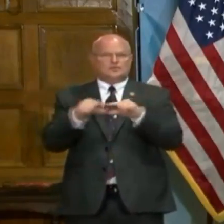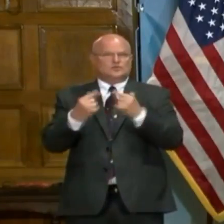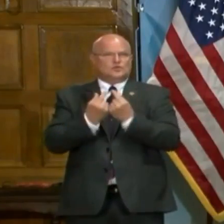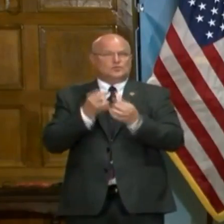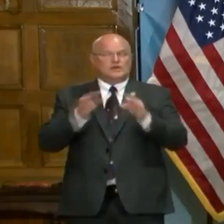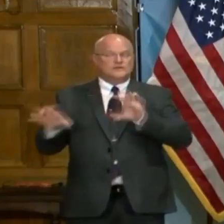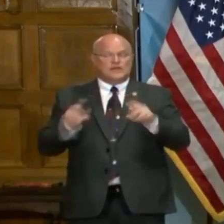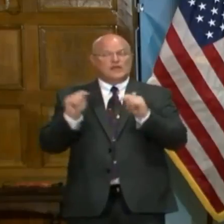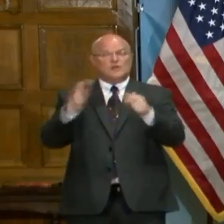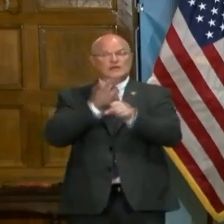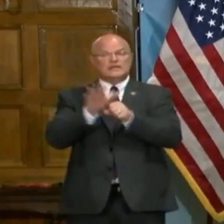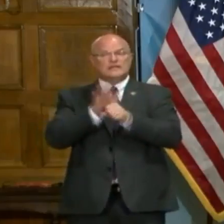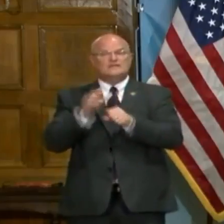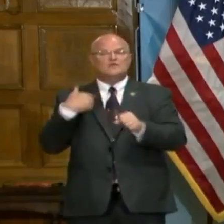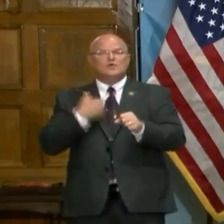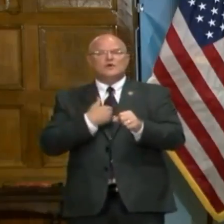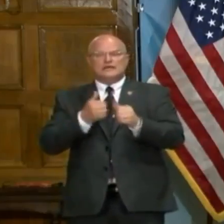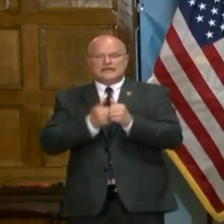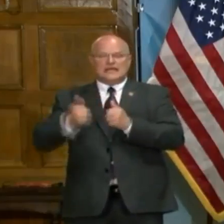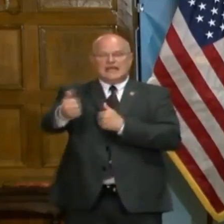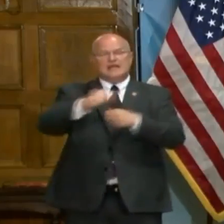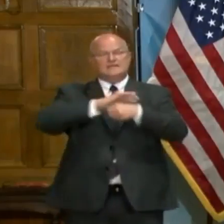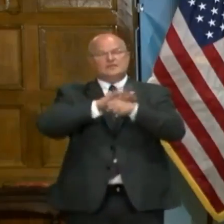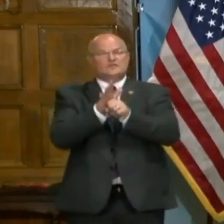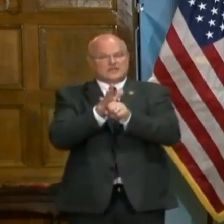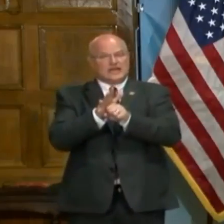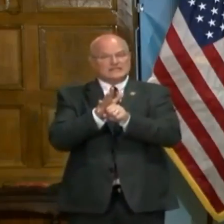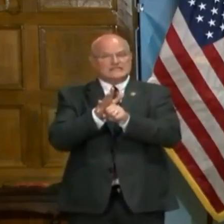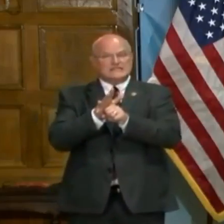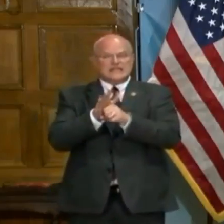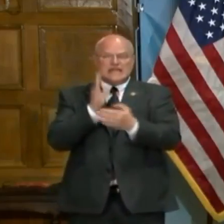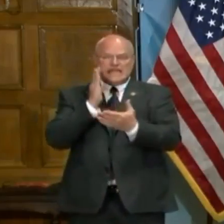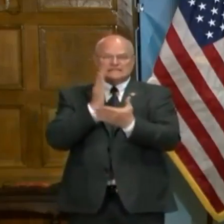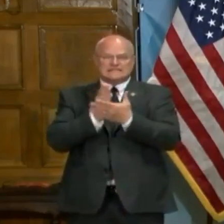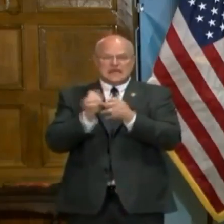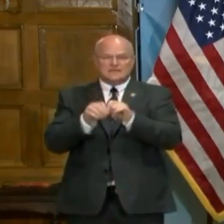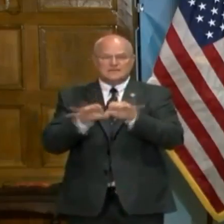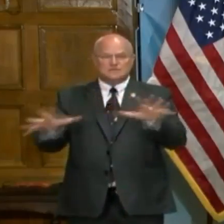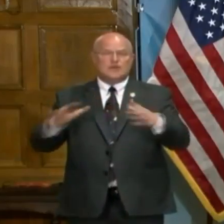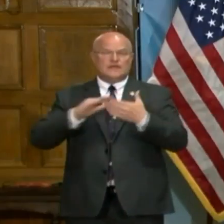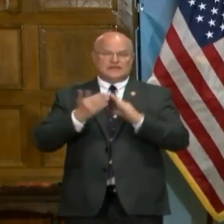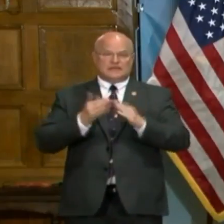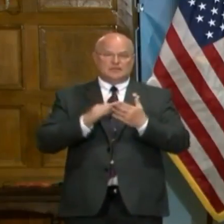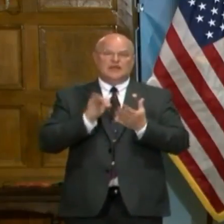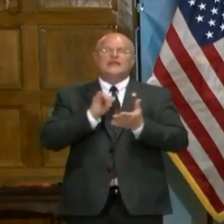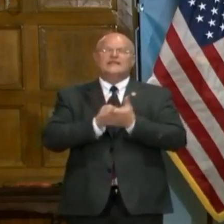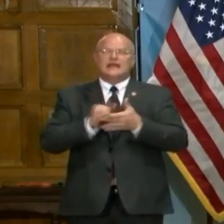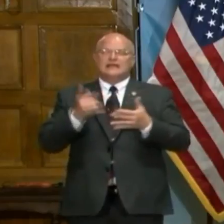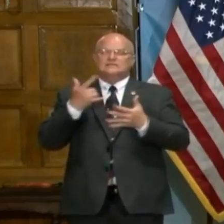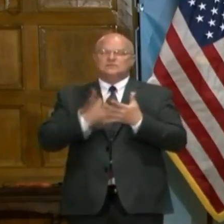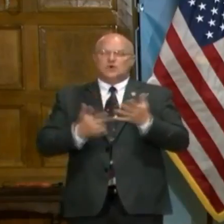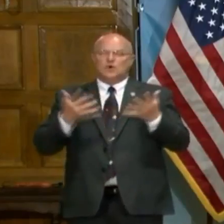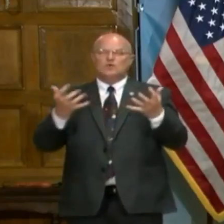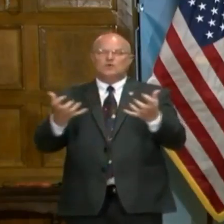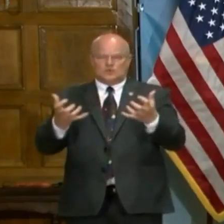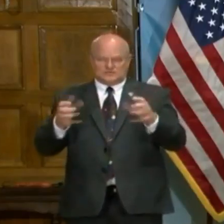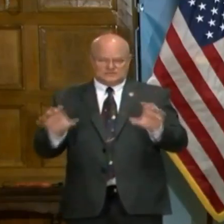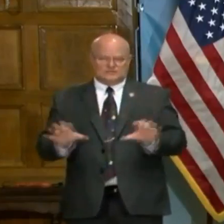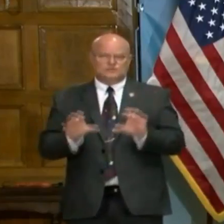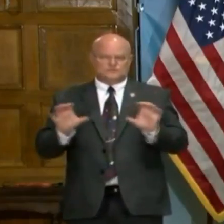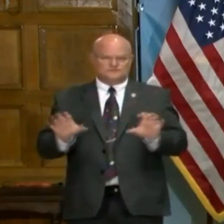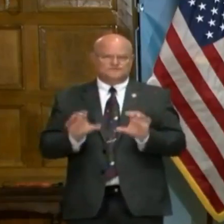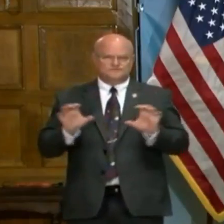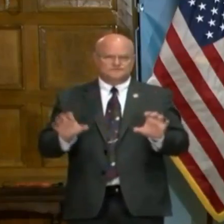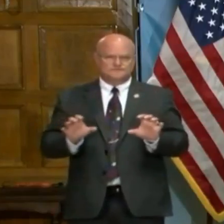we can do that quickly enough, we can get ahead of COVID-19 and we can stop the spread in the community, which is exactly what we're trying to